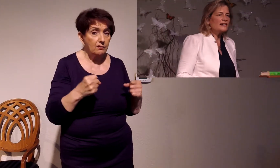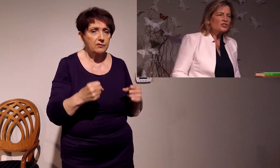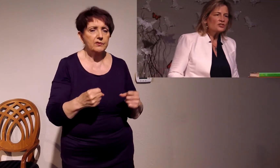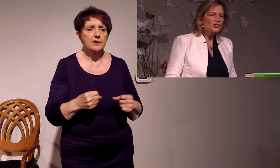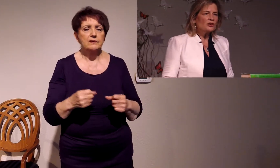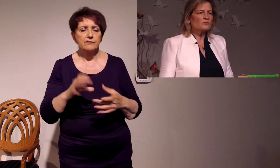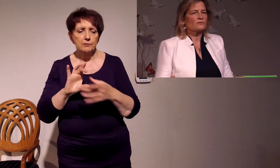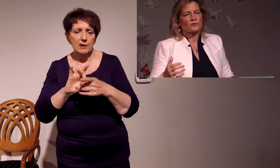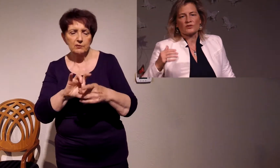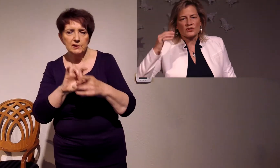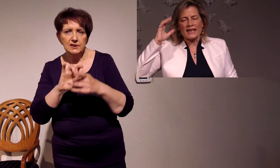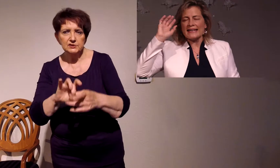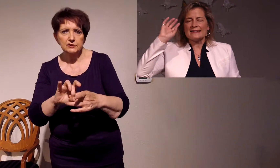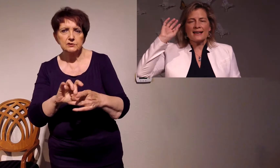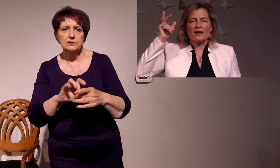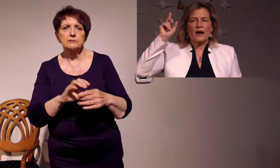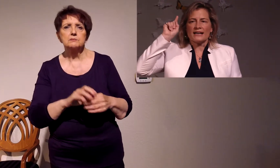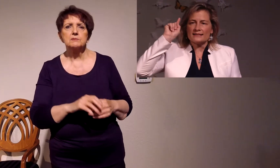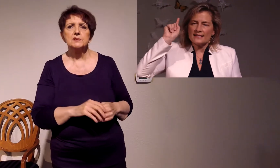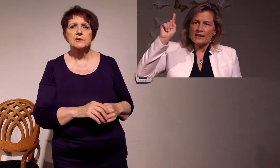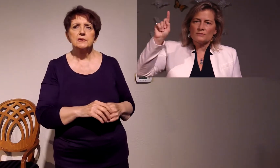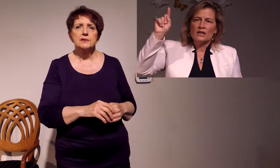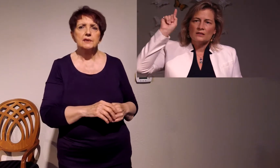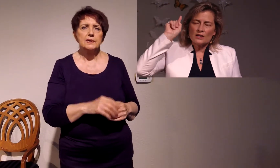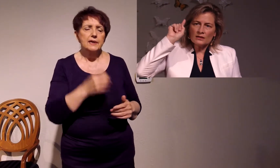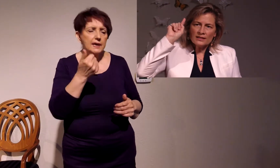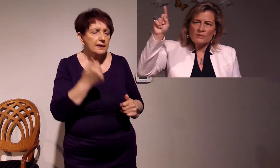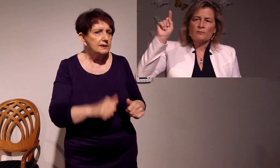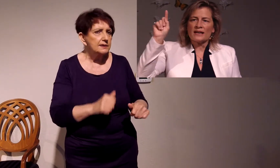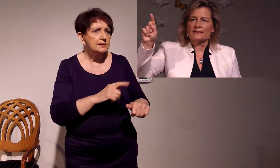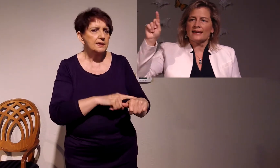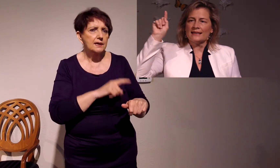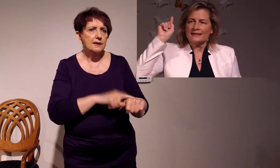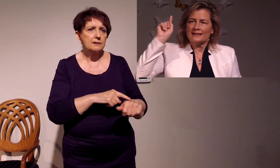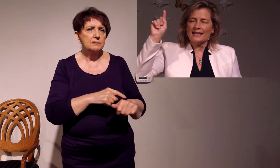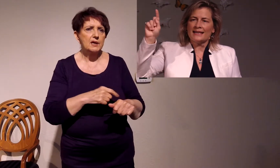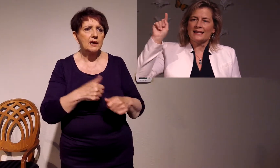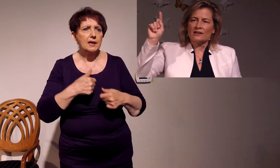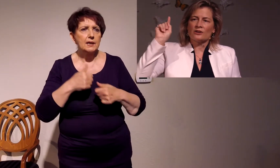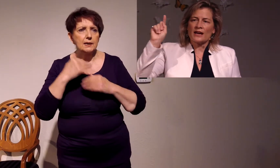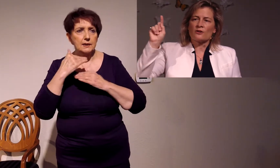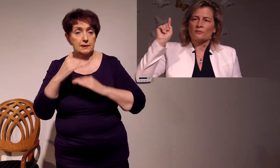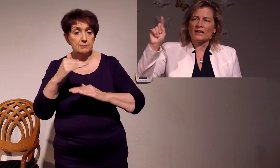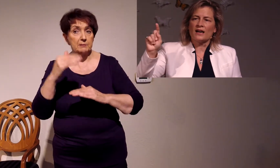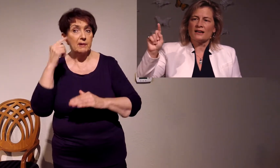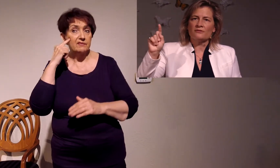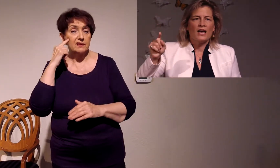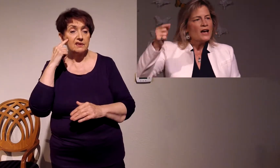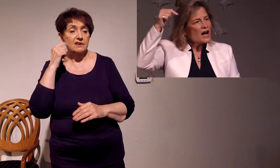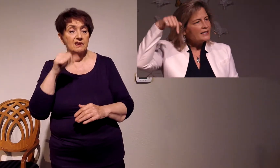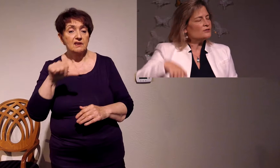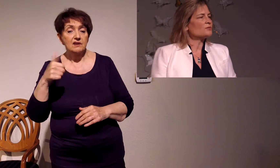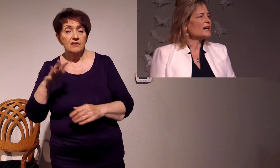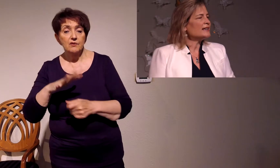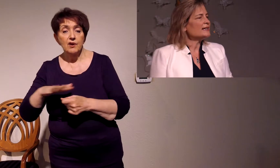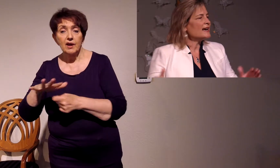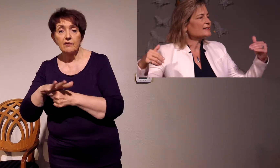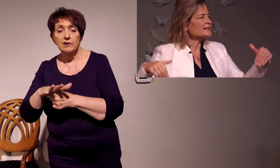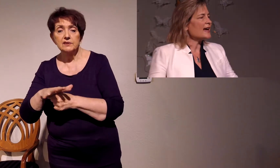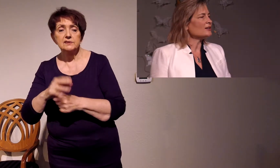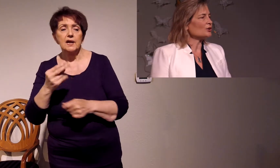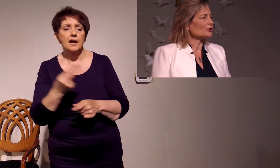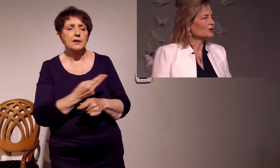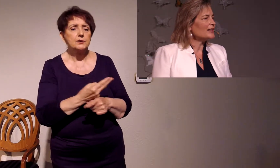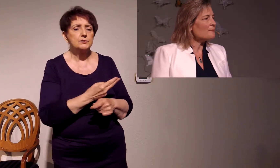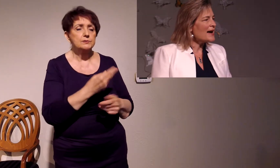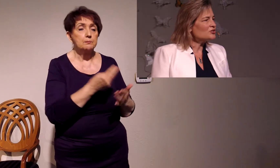my relationships, anytime I attempt to limit my thinking in any other area of my life, I use money as